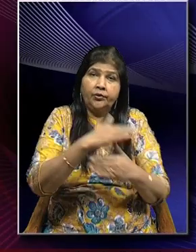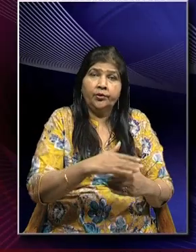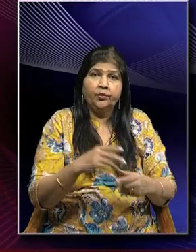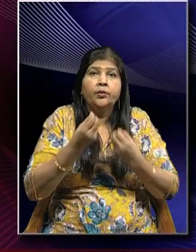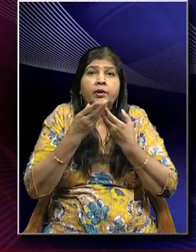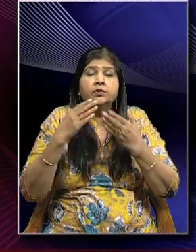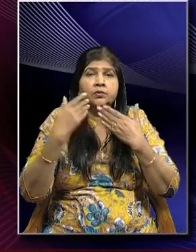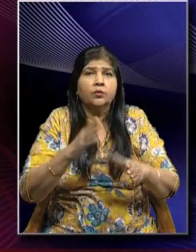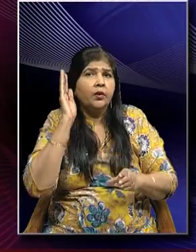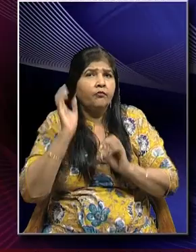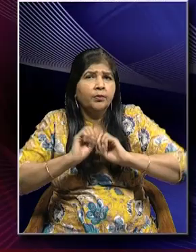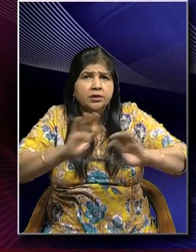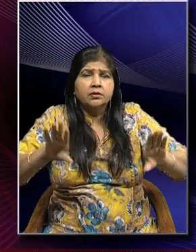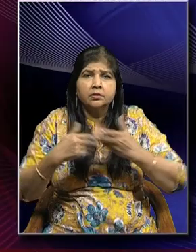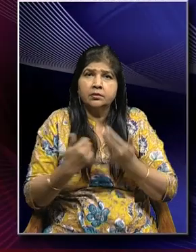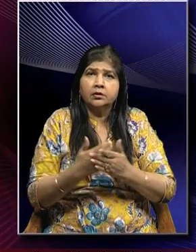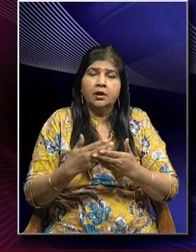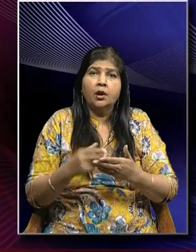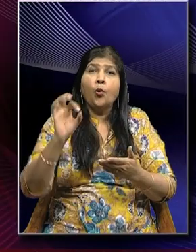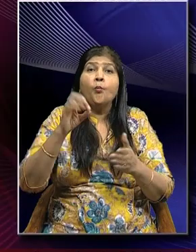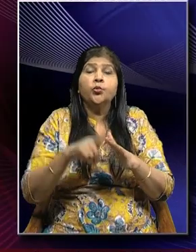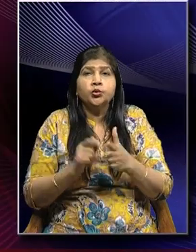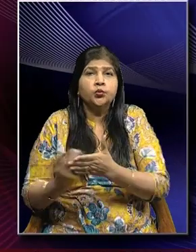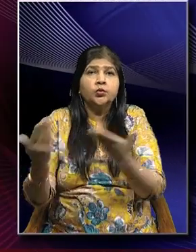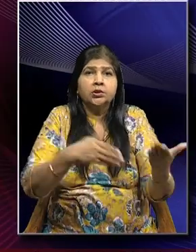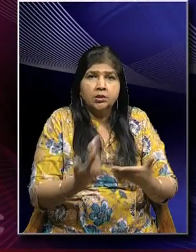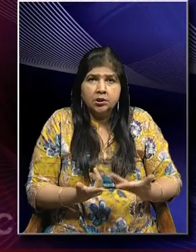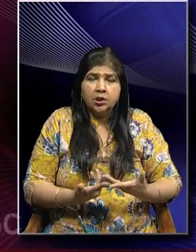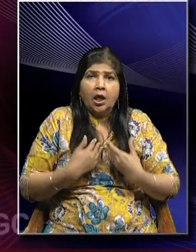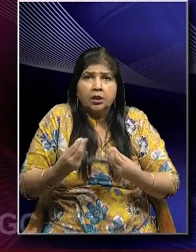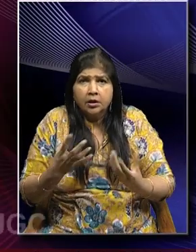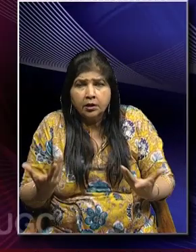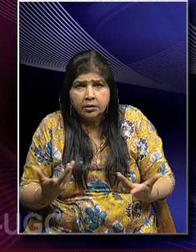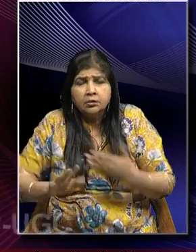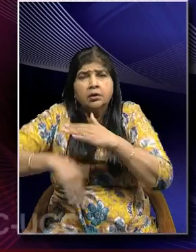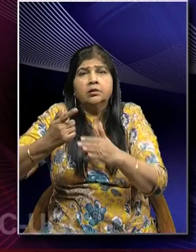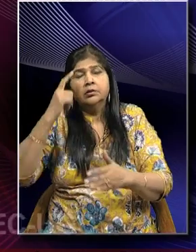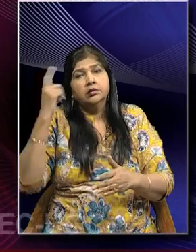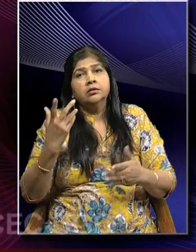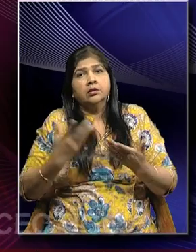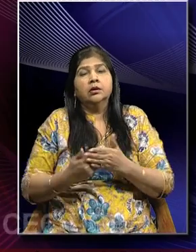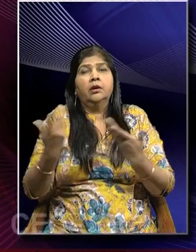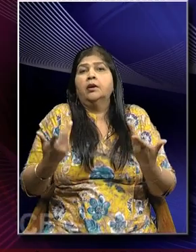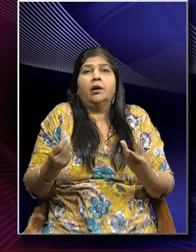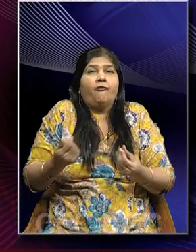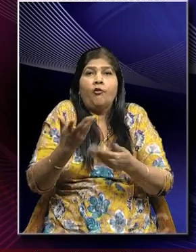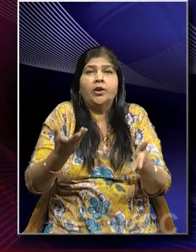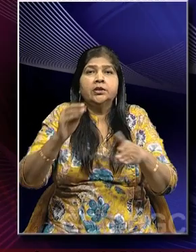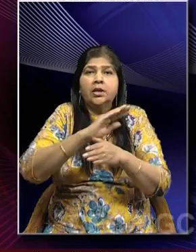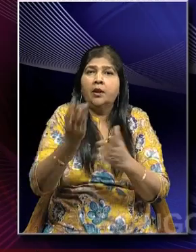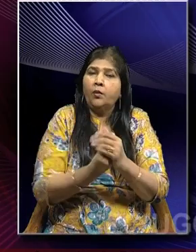also disclose the opportunities, threats and other concerns which are of non-financial in